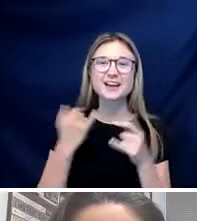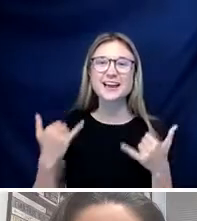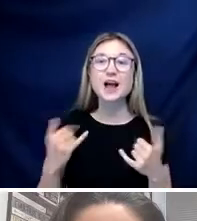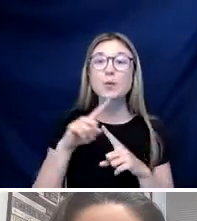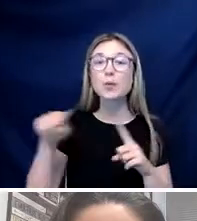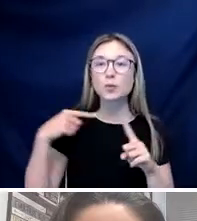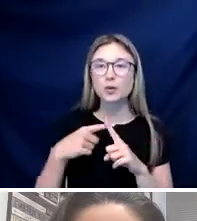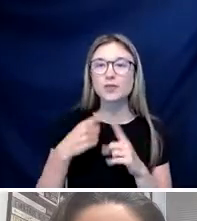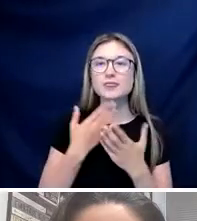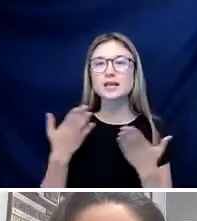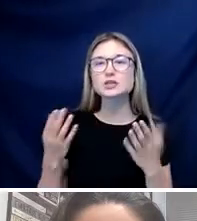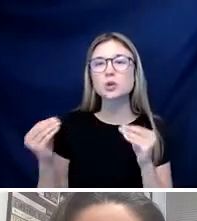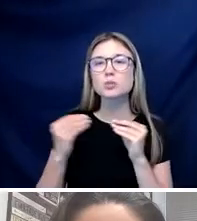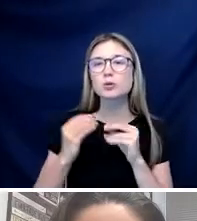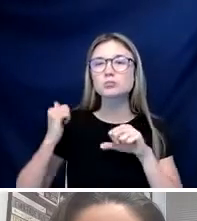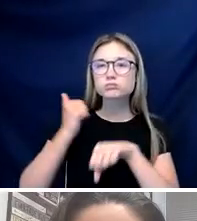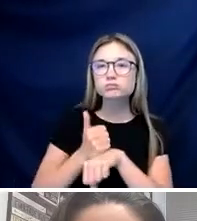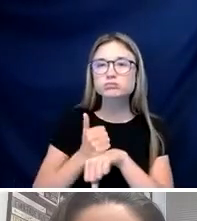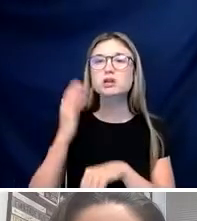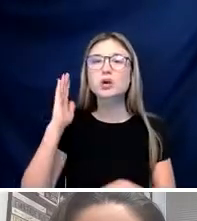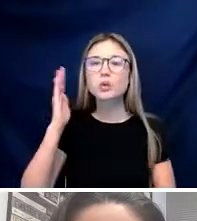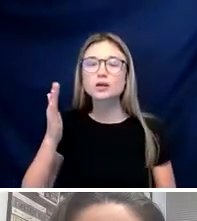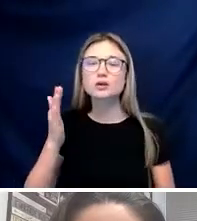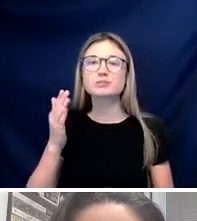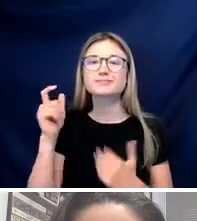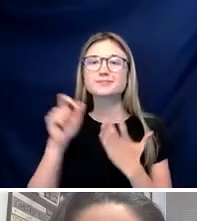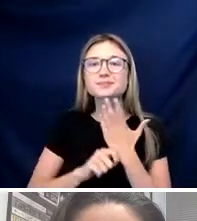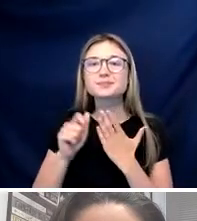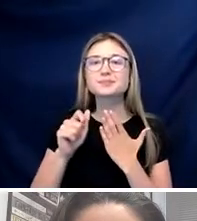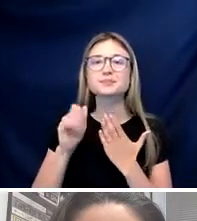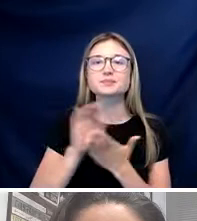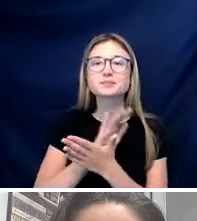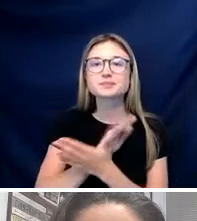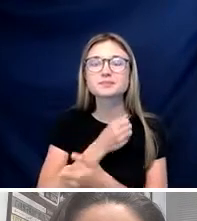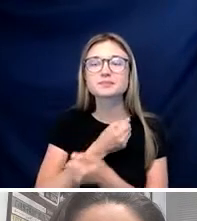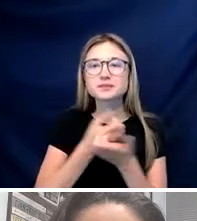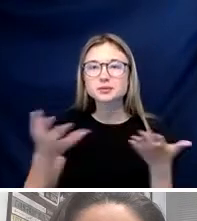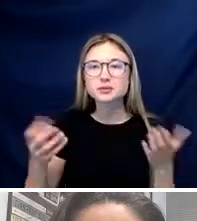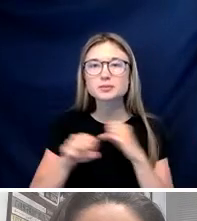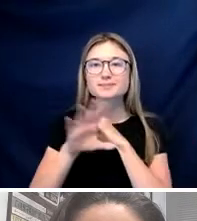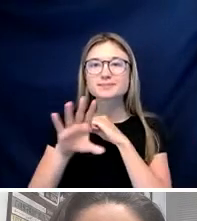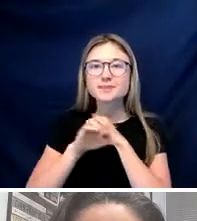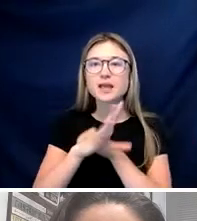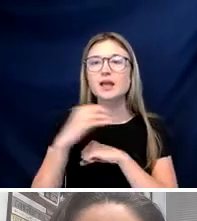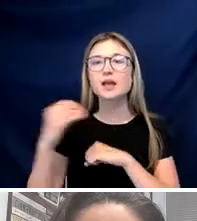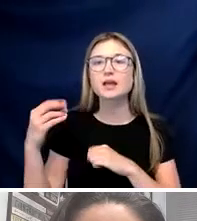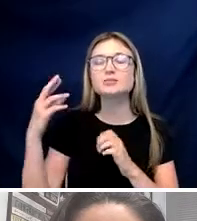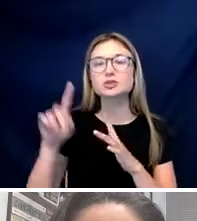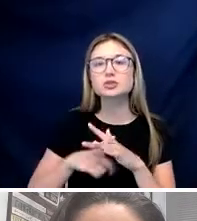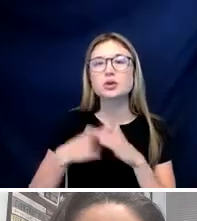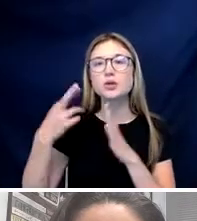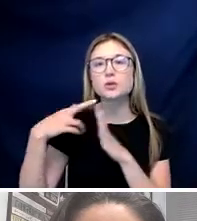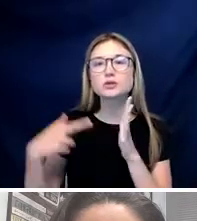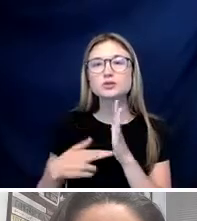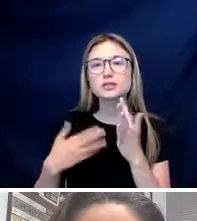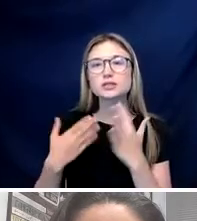concrete, we will distribute our flyer and our registration, probably via the